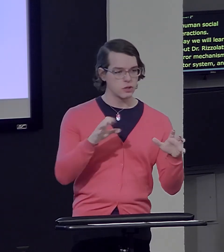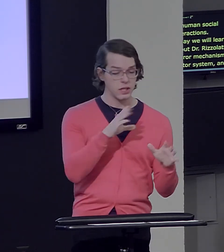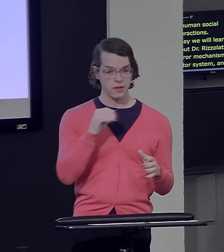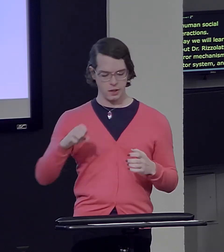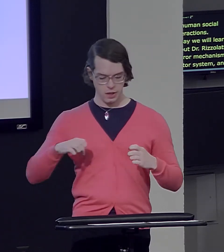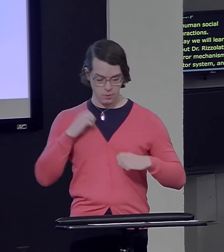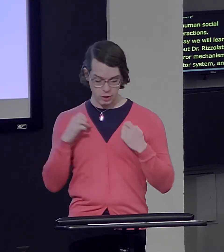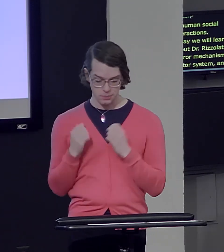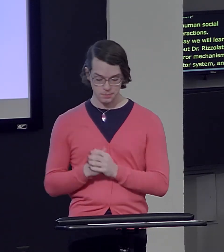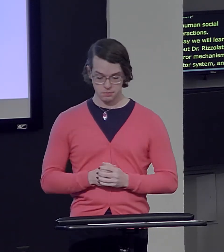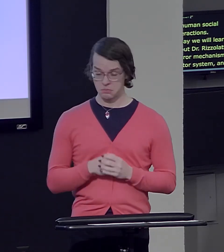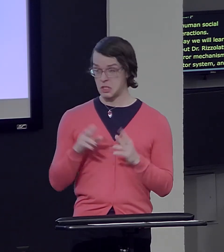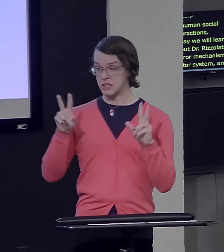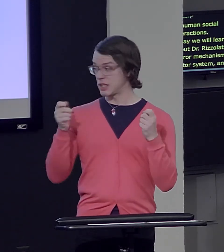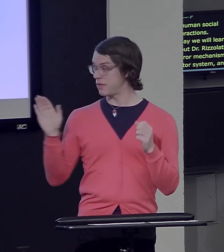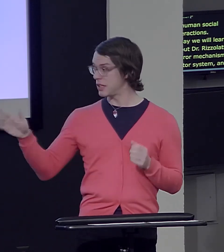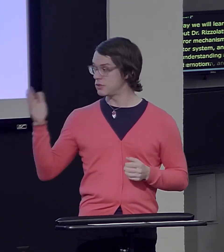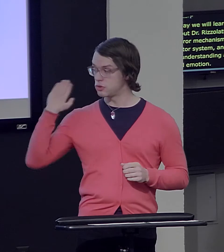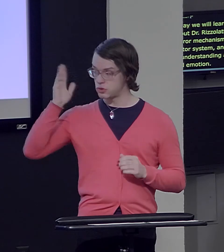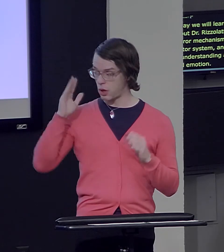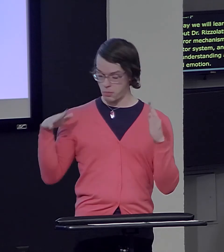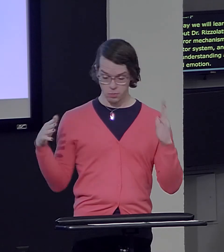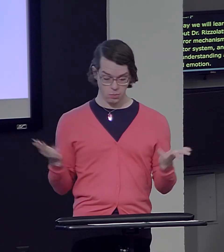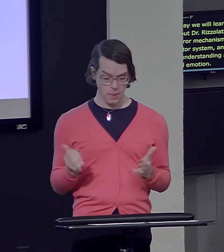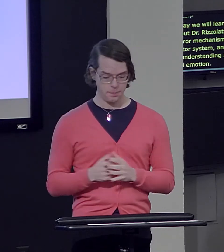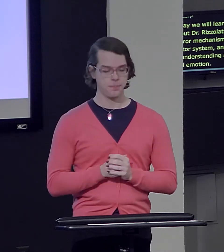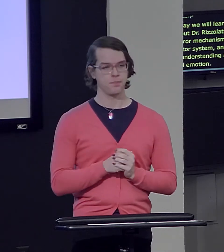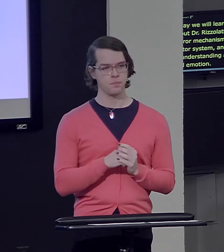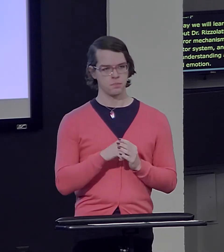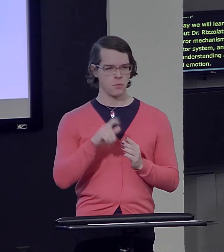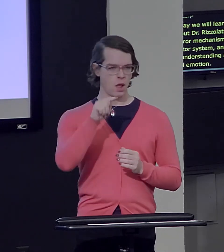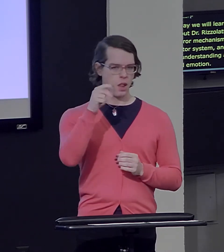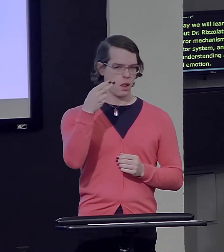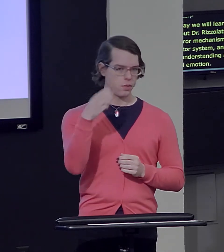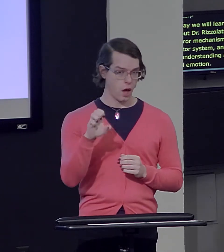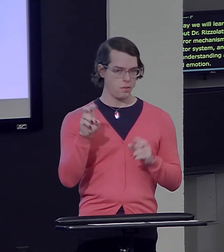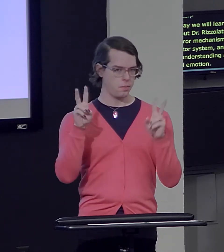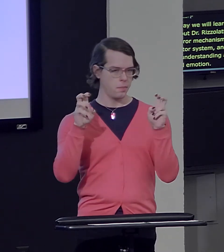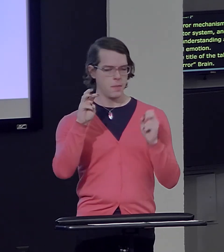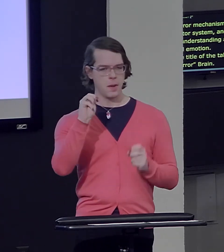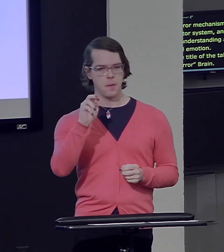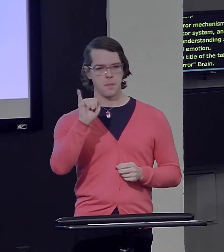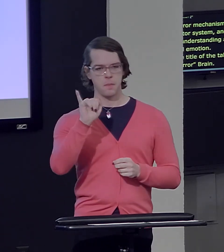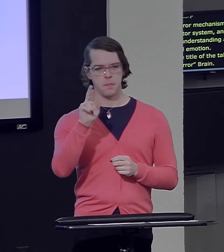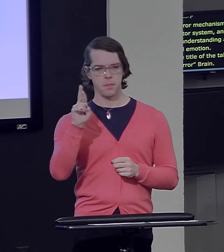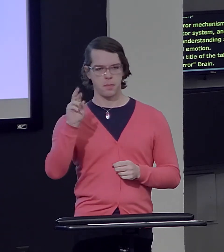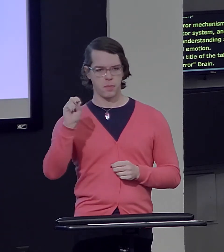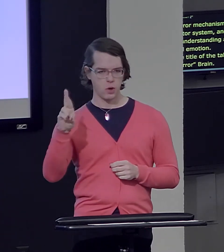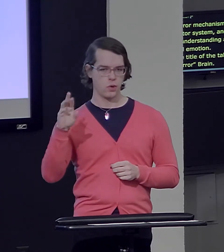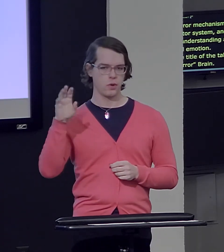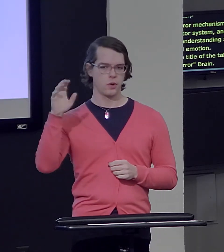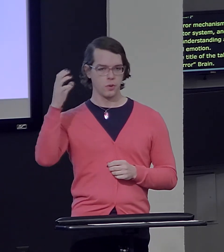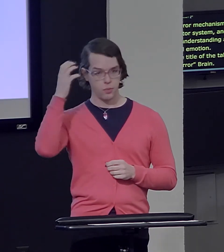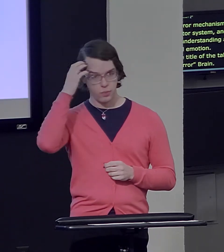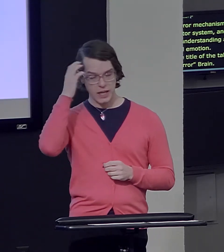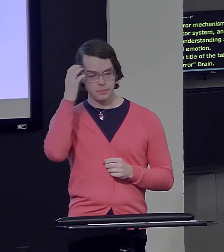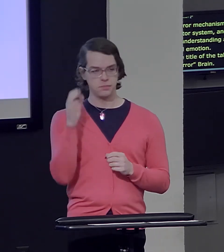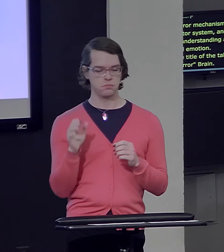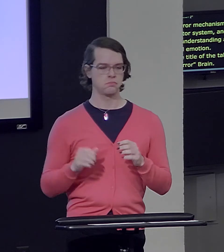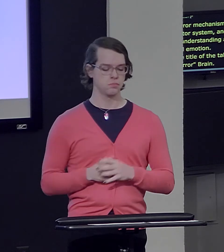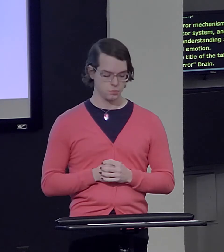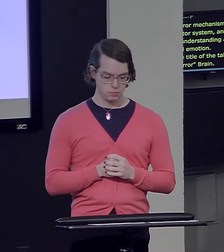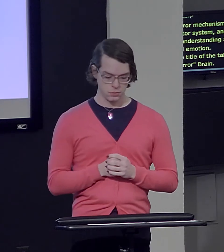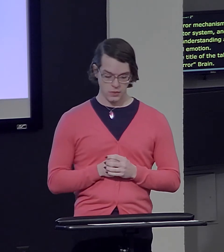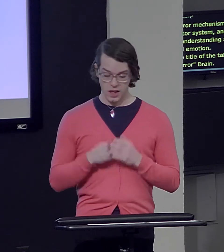understanding action and emotion. The title of his talk is The Mirror Brain.